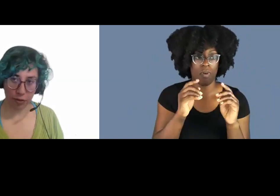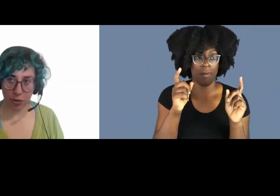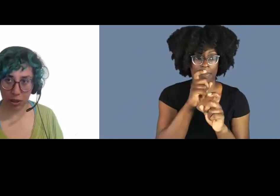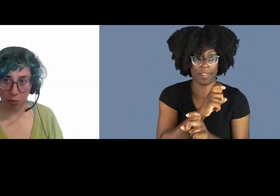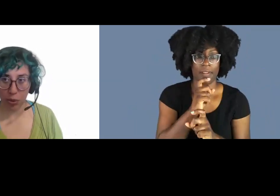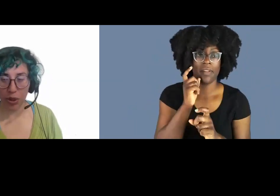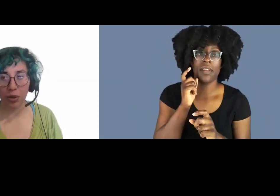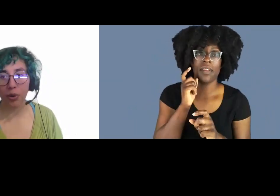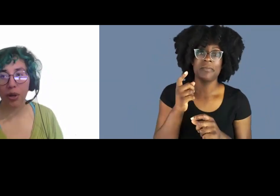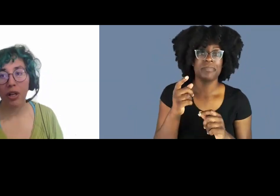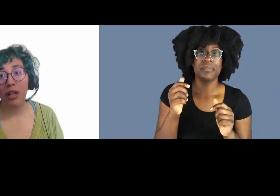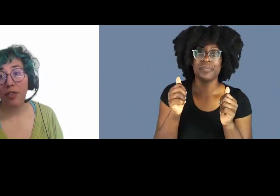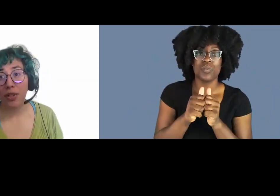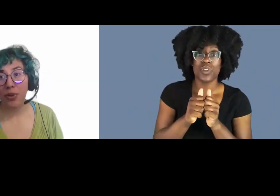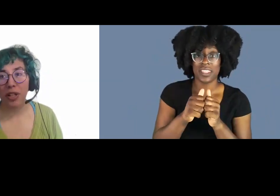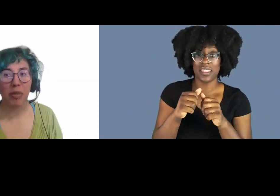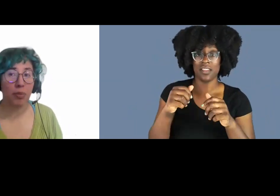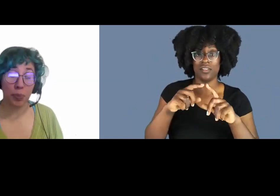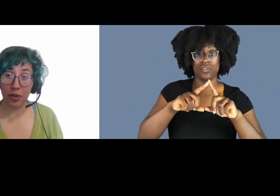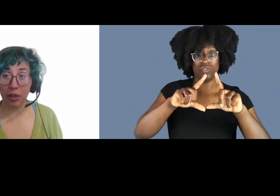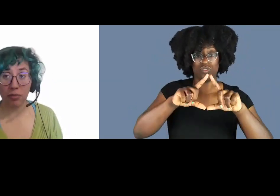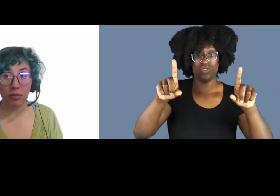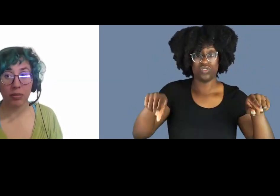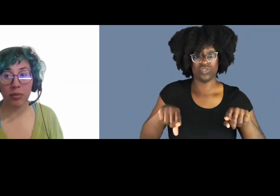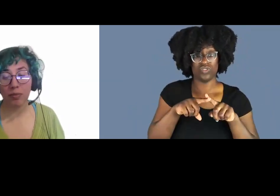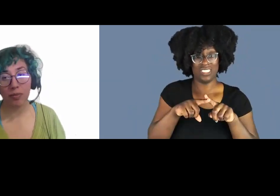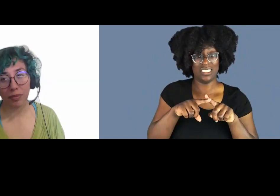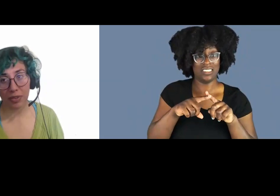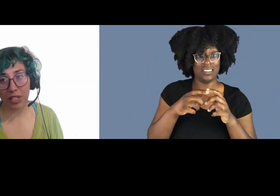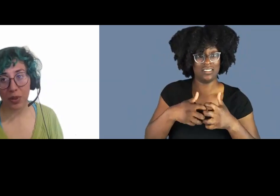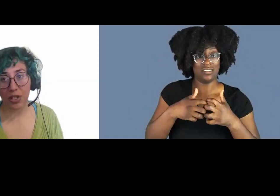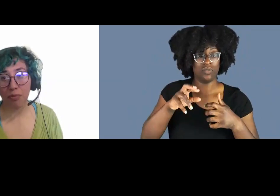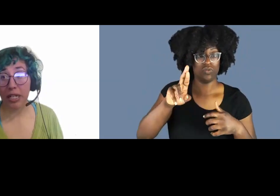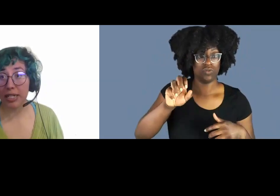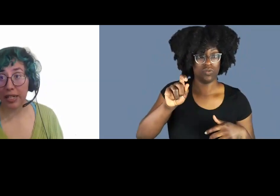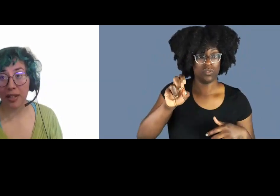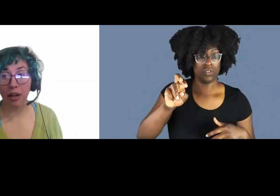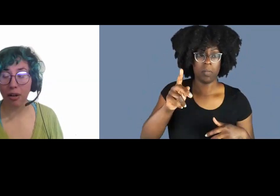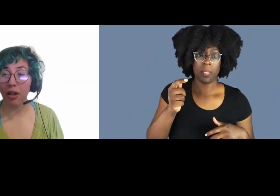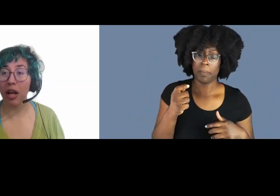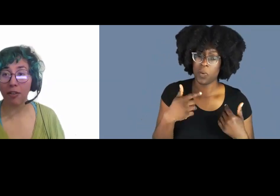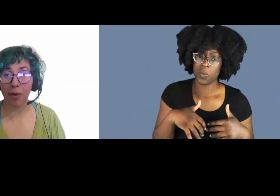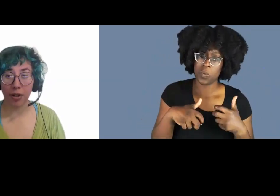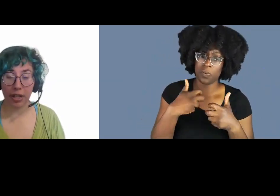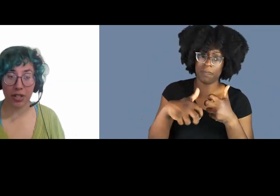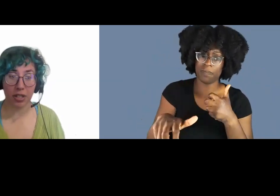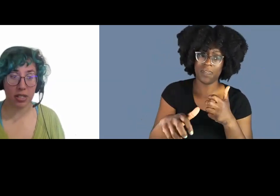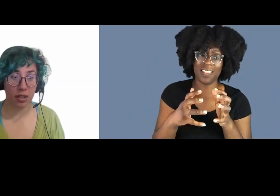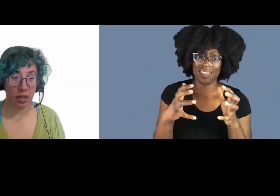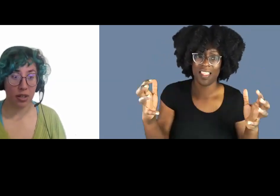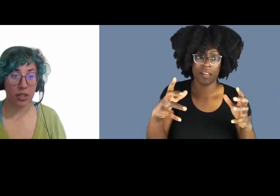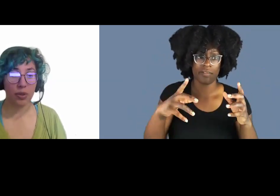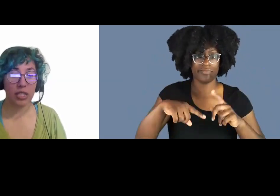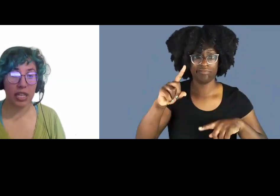have no visual input, or if you do, it might be blurry. The situation might change. There are a lot of